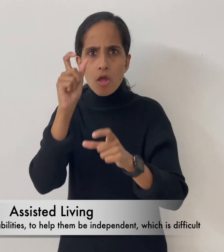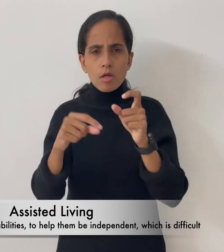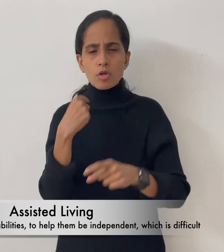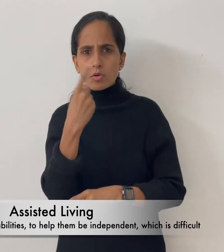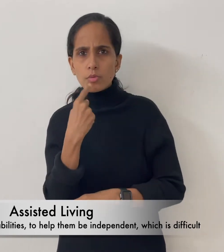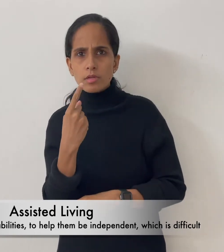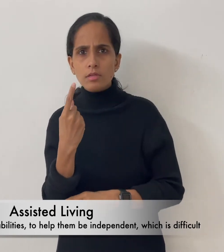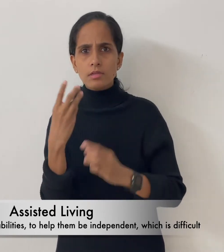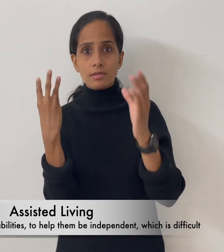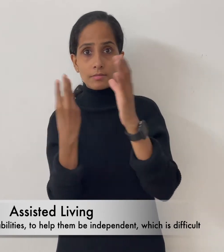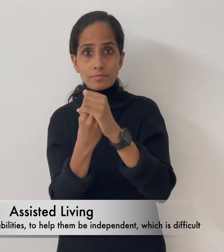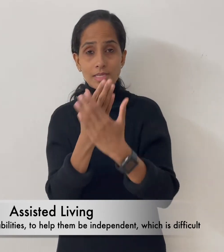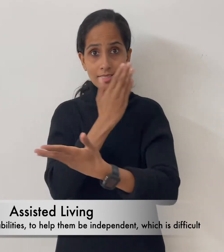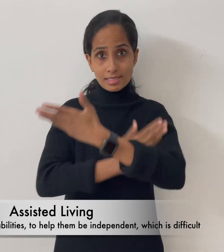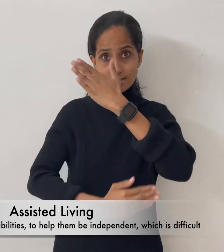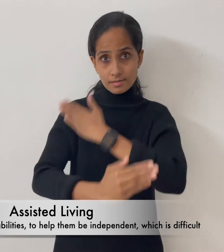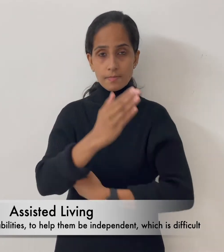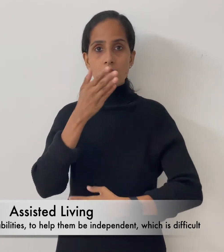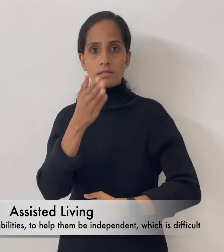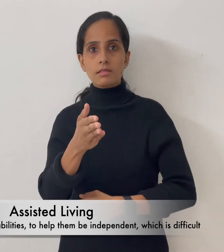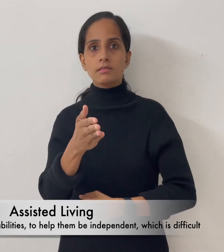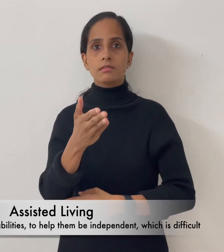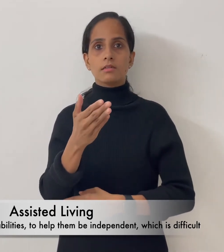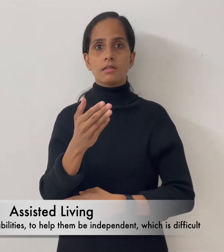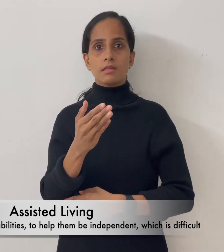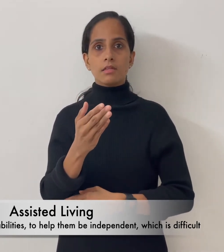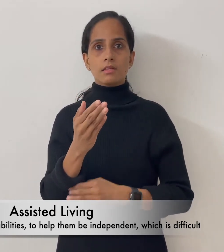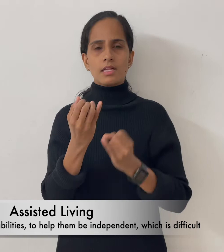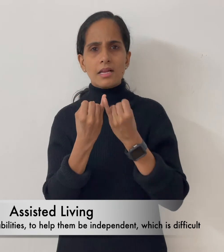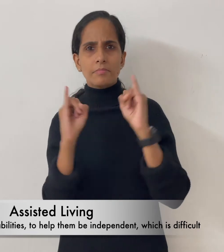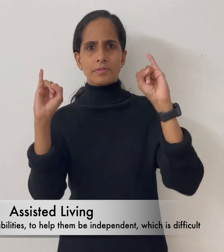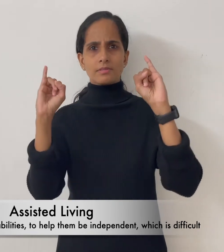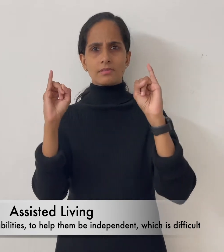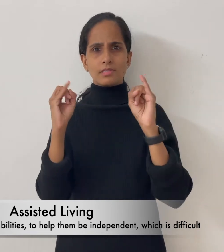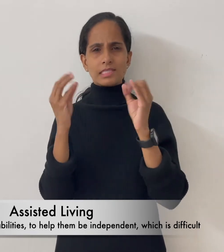care for persons with disabilities to help them be independent,